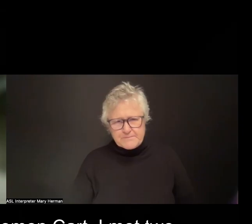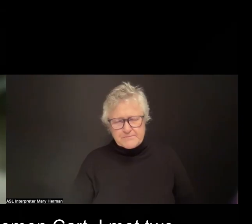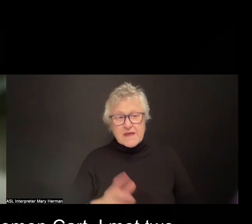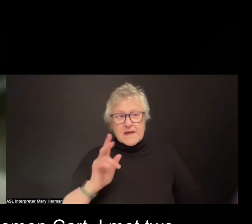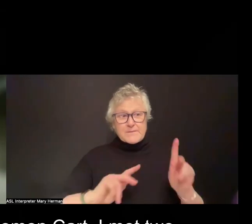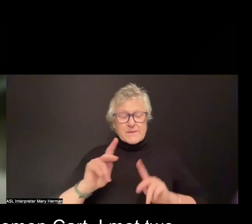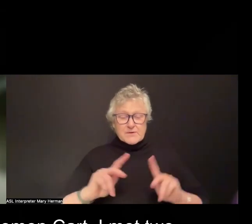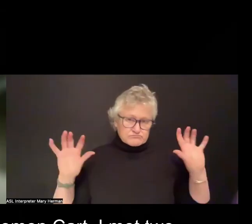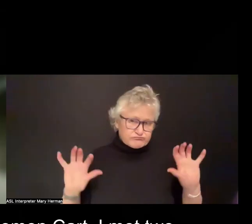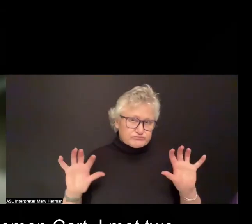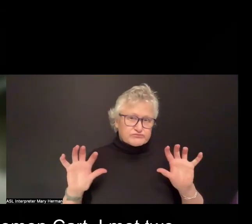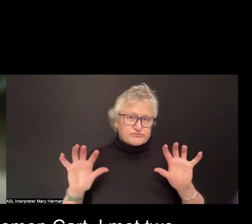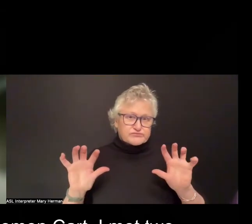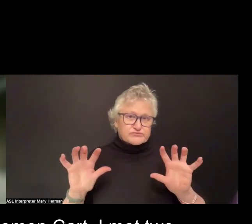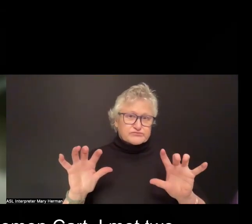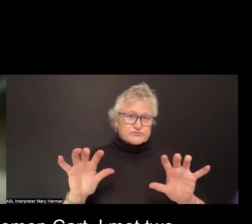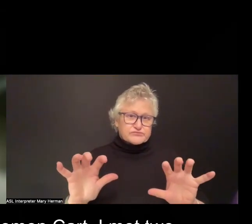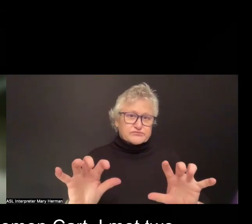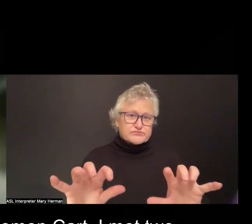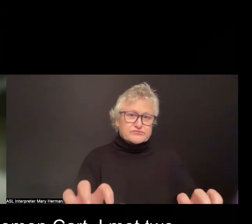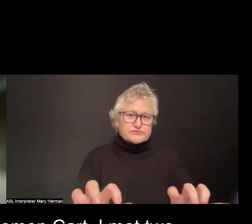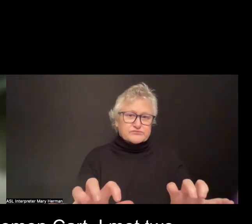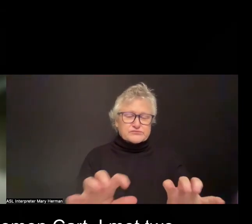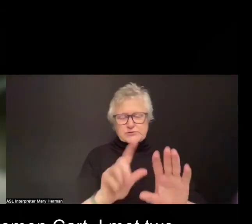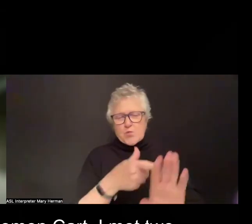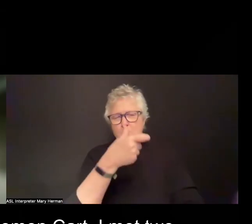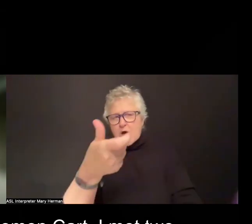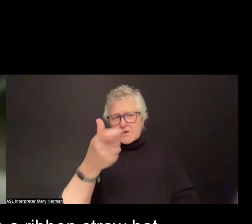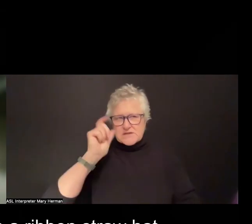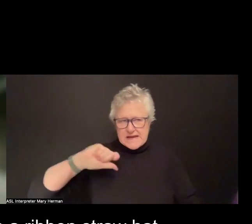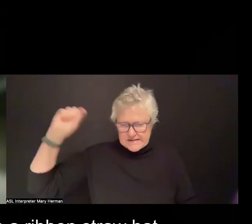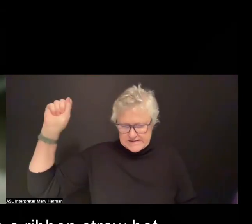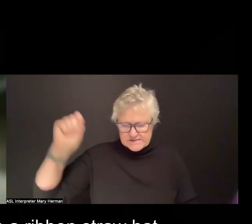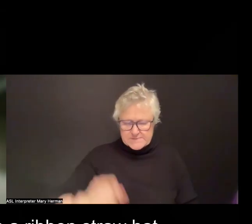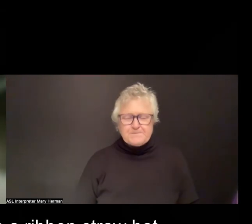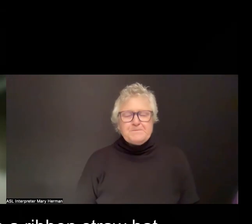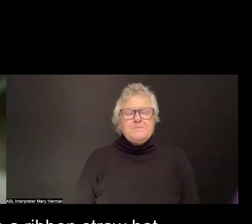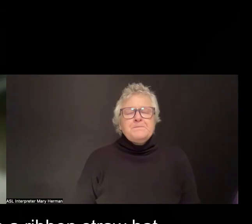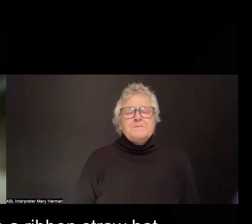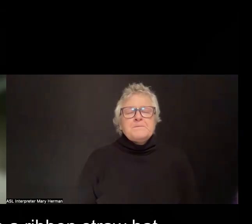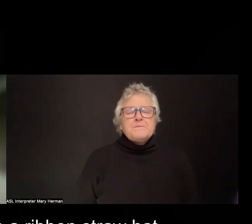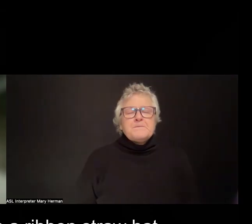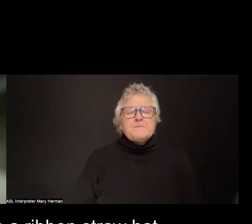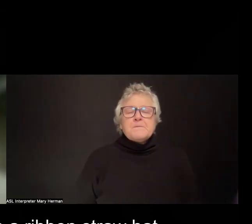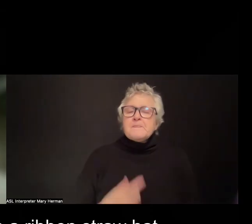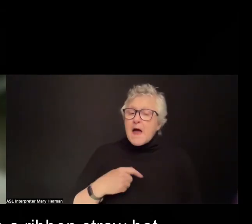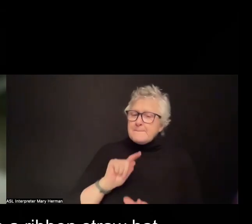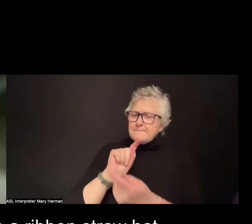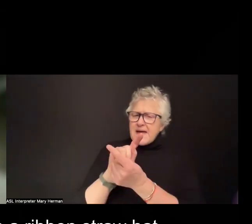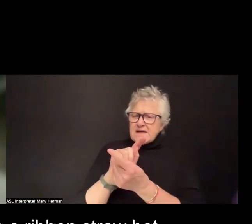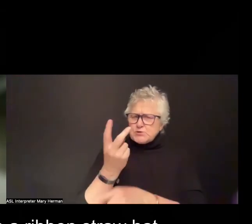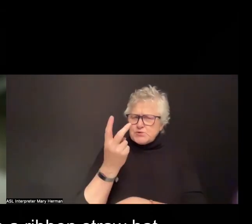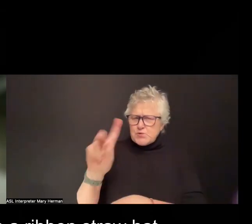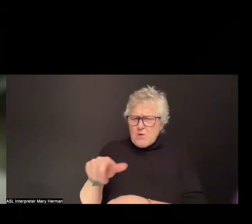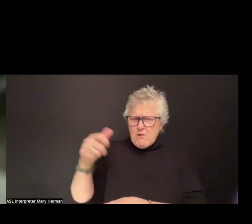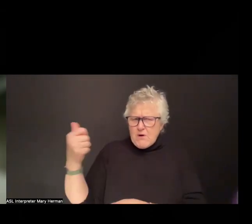In Lynn Street by Lemon Cart, I met 2 of the other girls I knew, absconders like myself, one in a ribbon straw hat plainly stolen